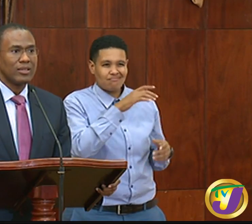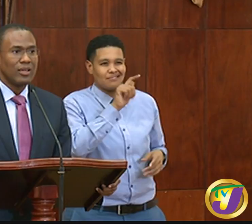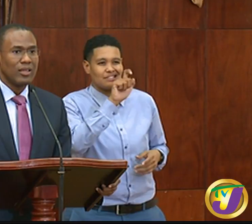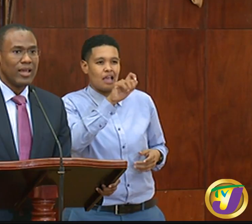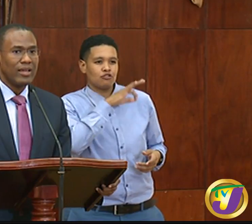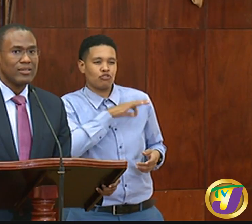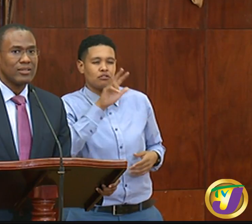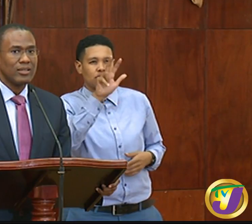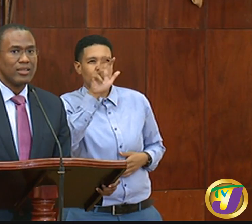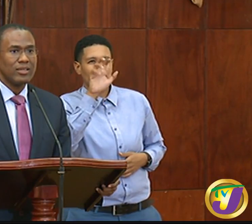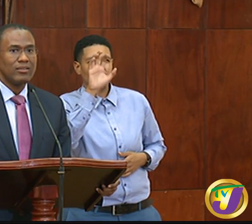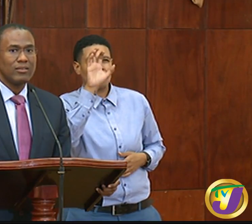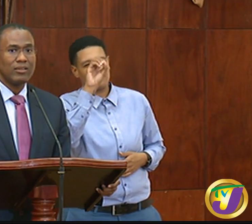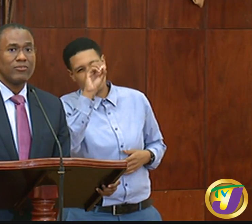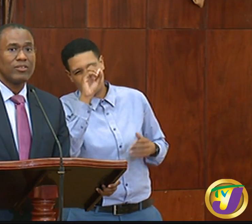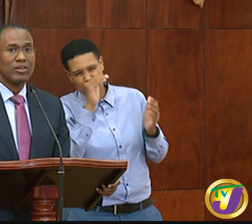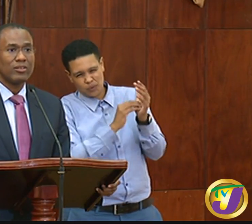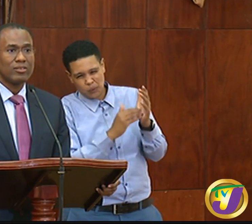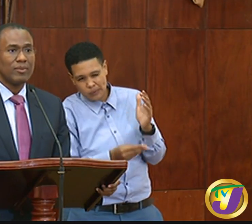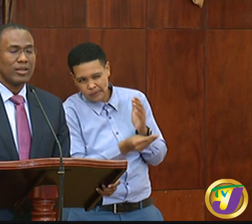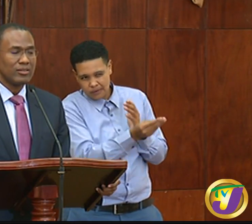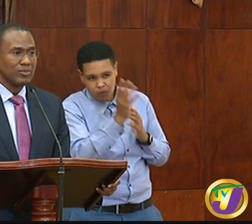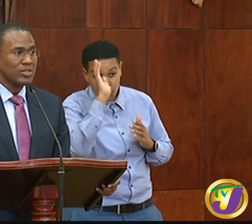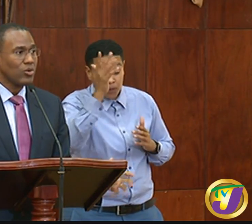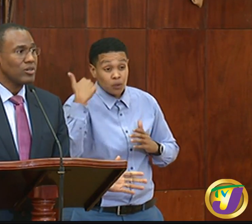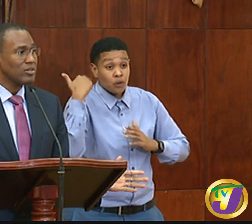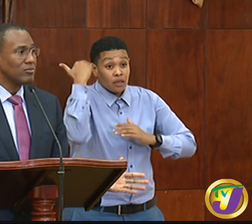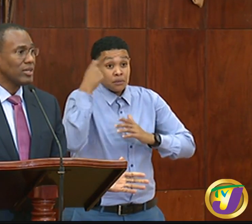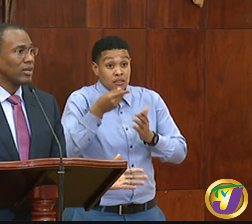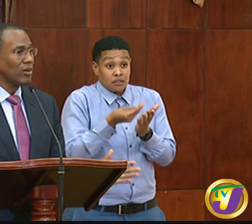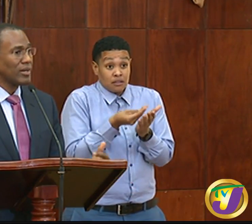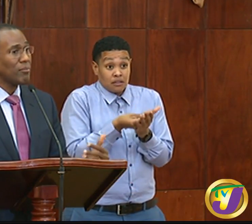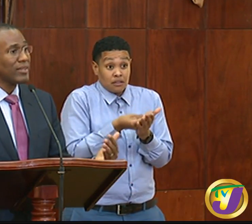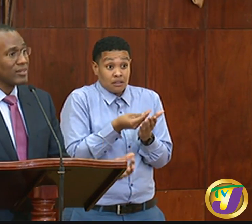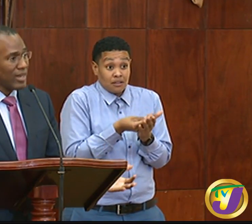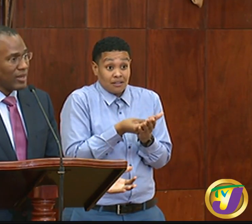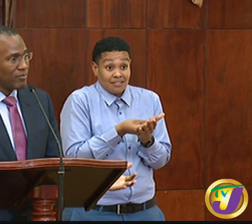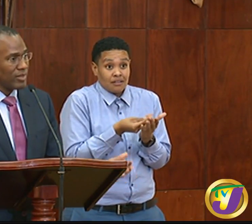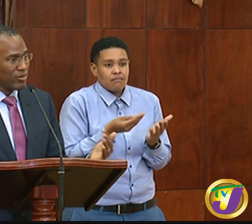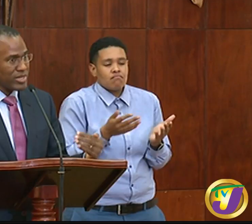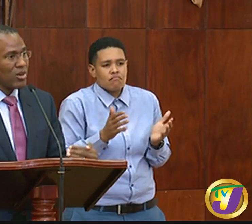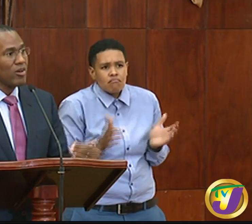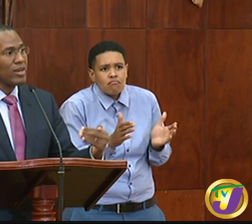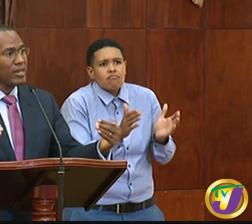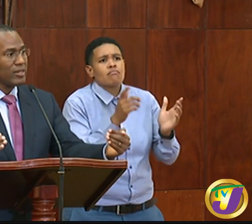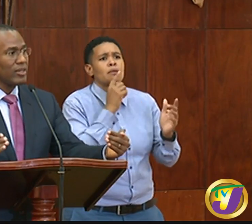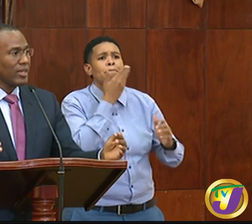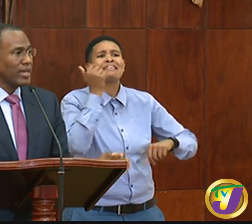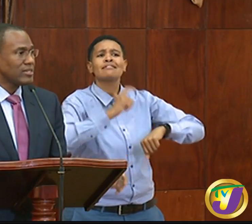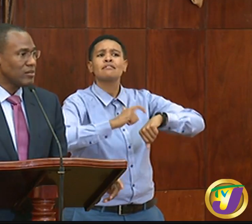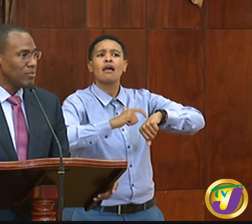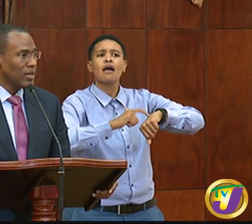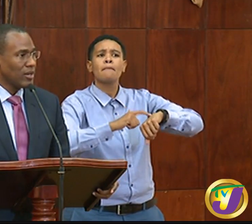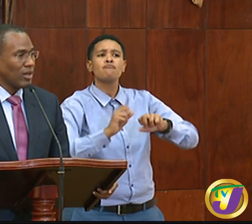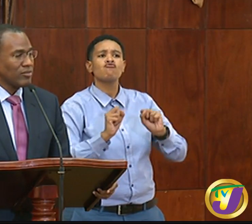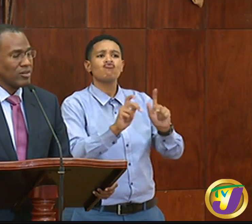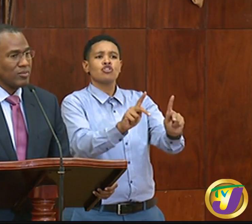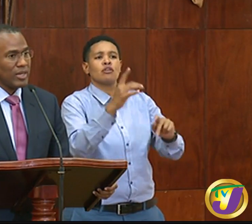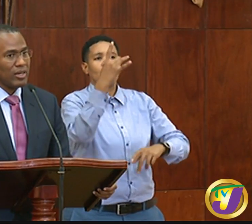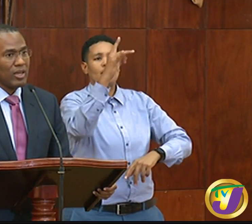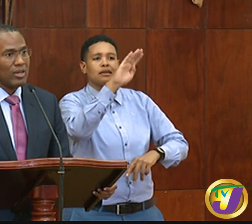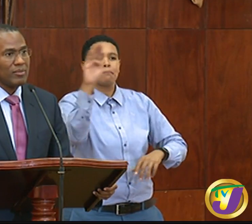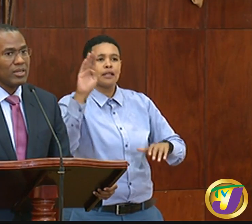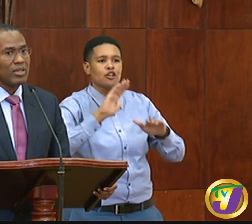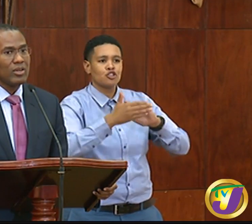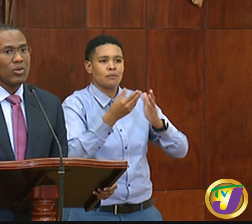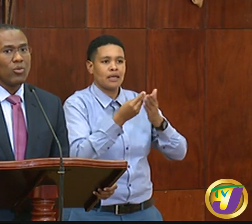expect that this fiscal stimulus, which couldn't really come at a better time, returning $18 billion to the